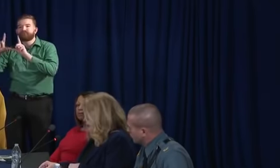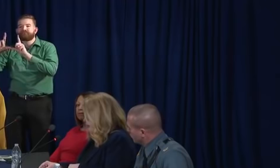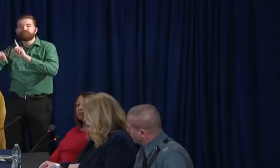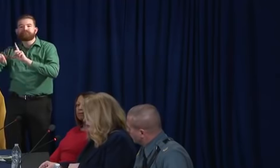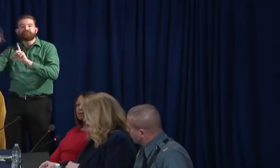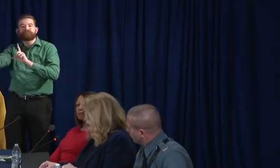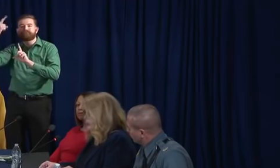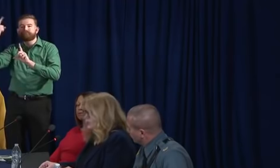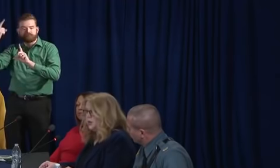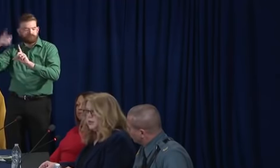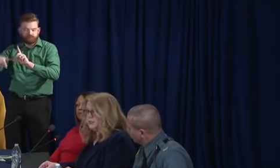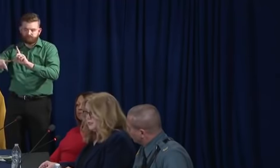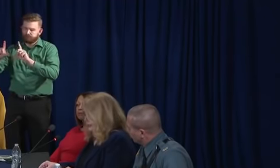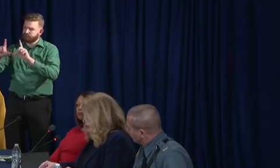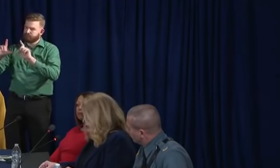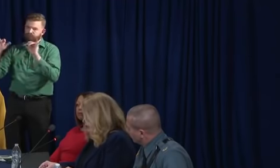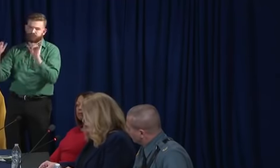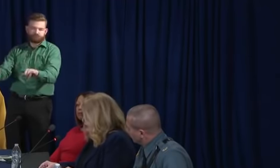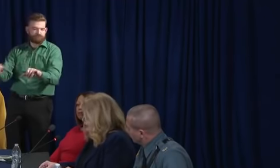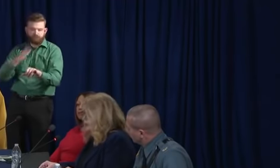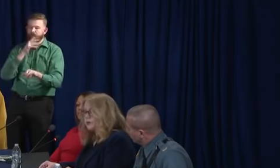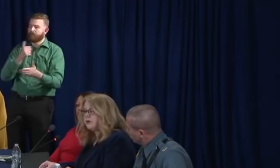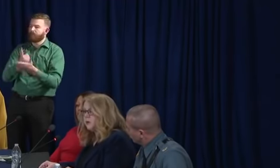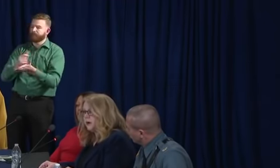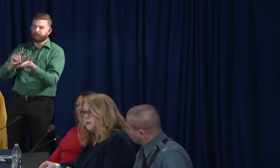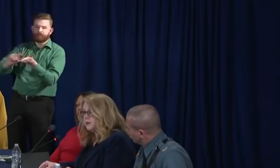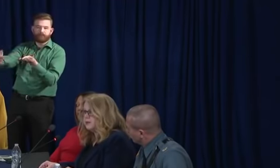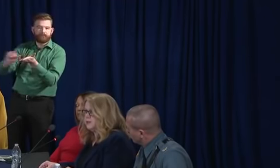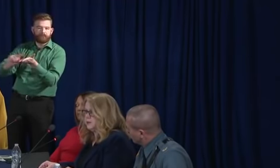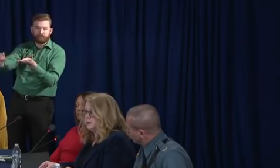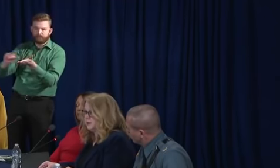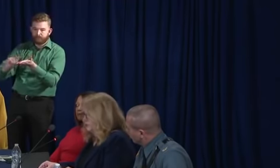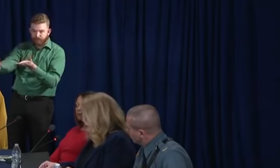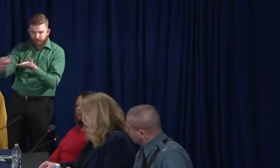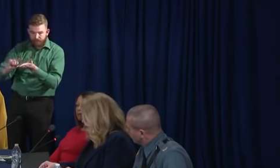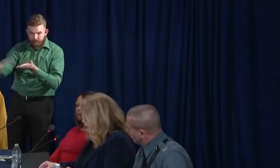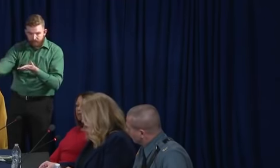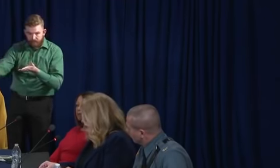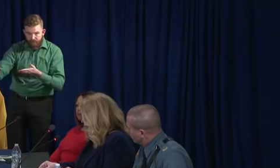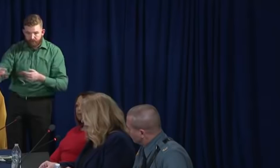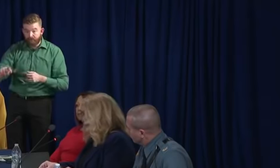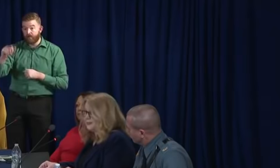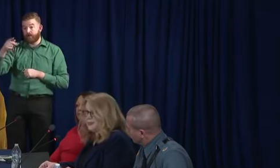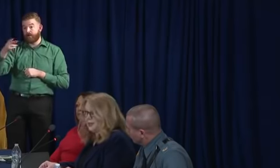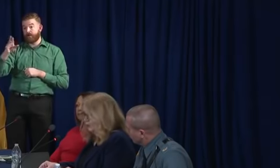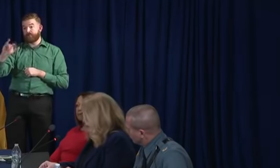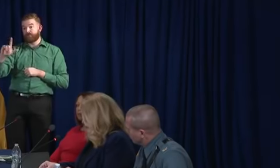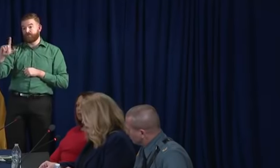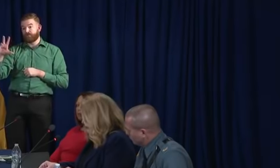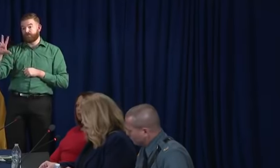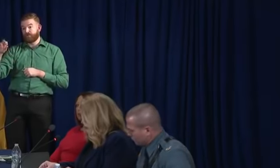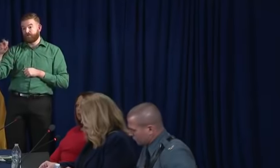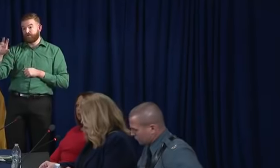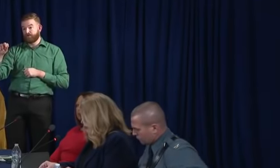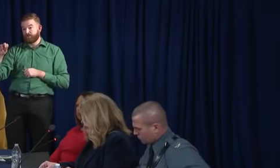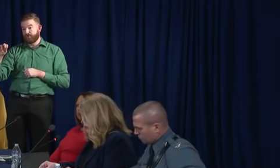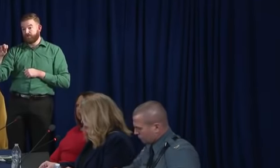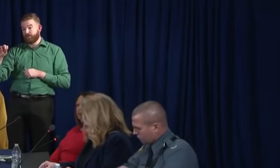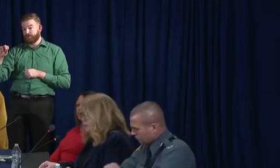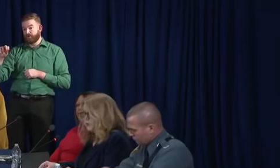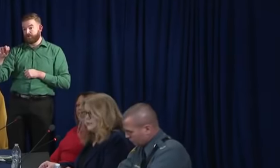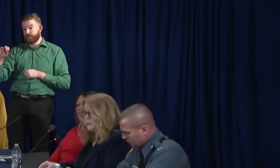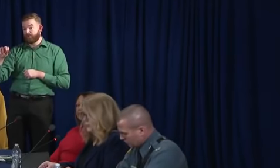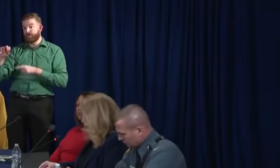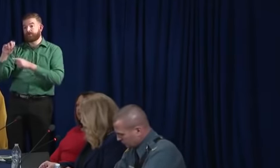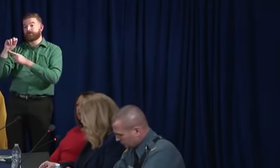this emergency as a good cause exemption to the work requirements in the WorkFirst New Jersey program and SNAP, our food assistance program,